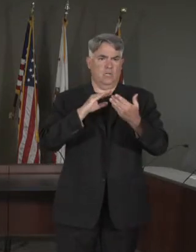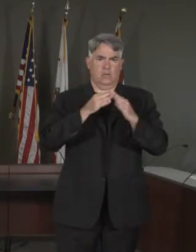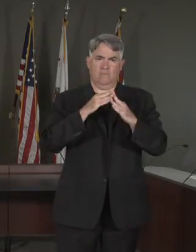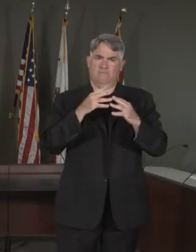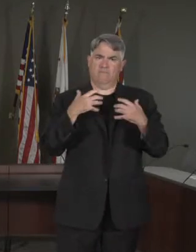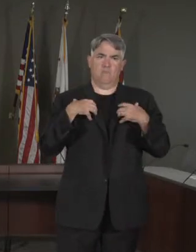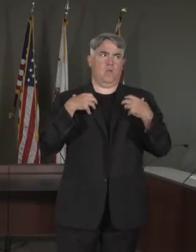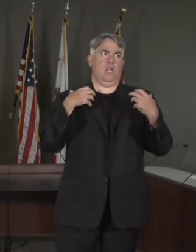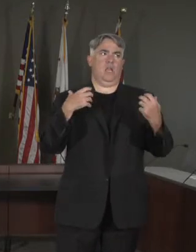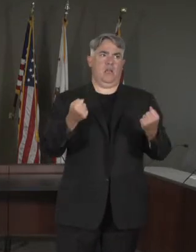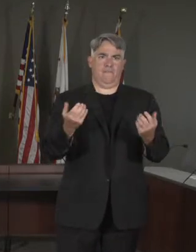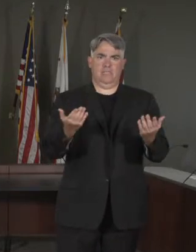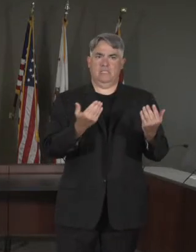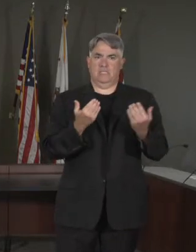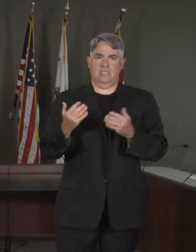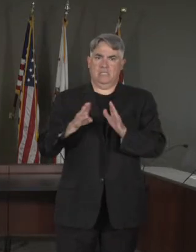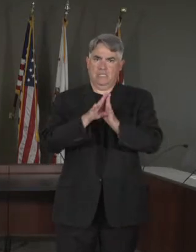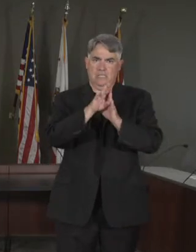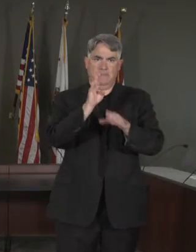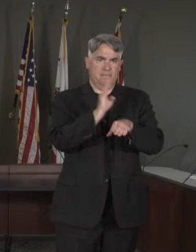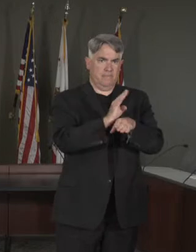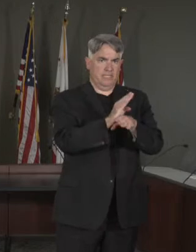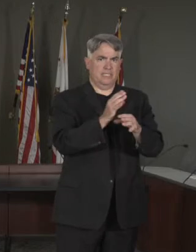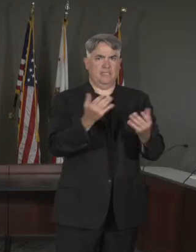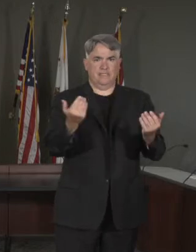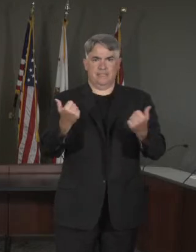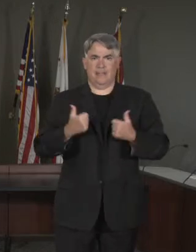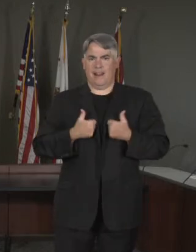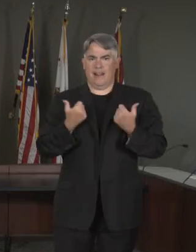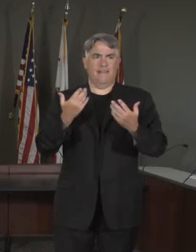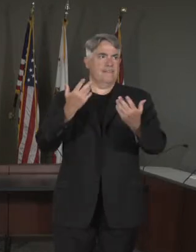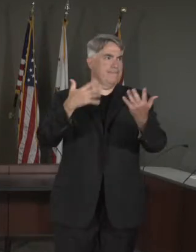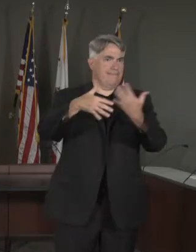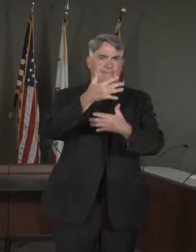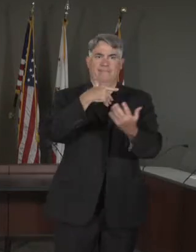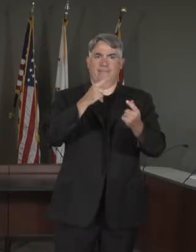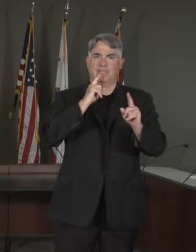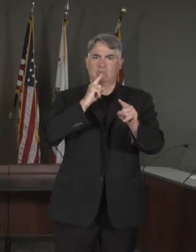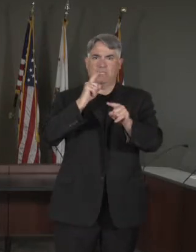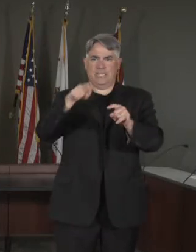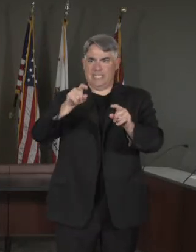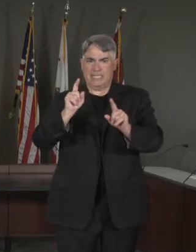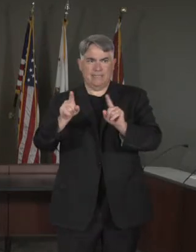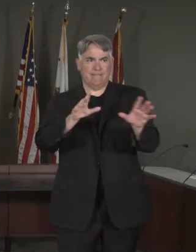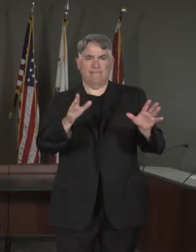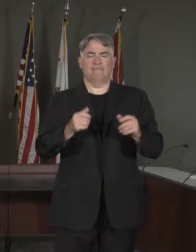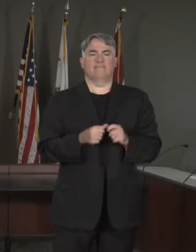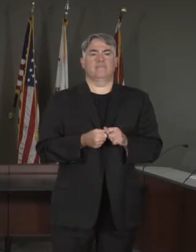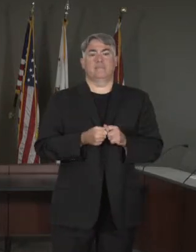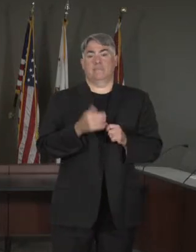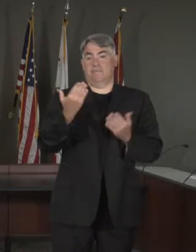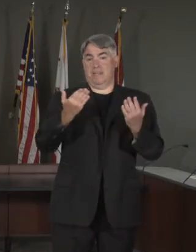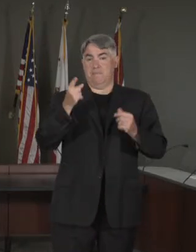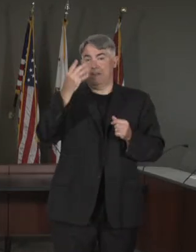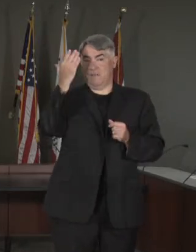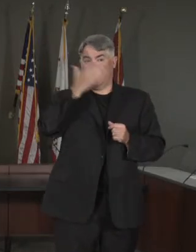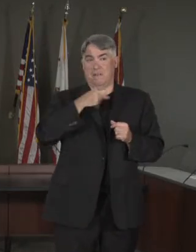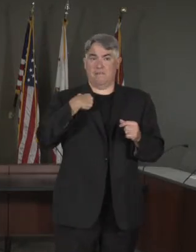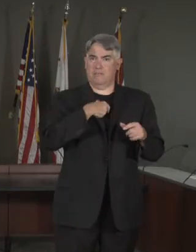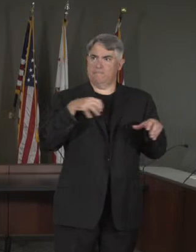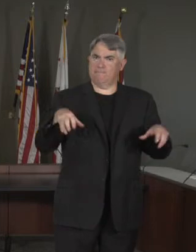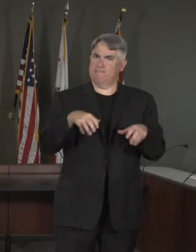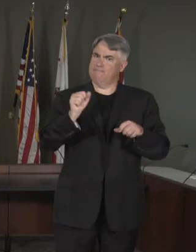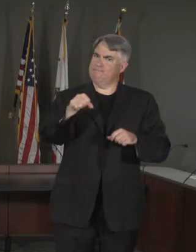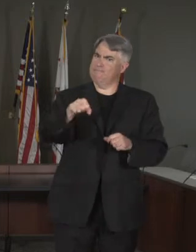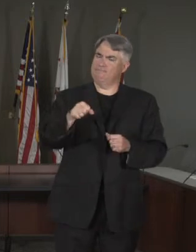and response, and those efforts will be ongoing, but will generally be unseen by most members of the public. With that, I think that